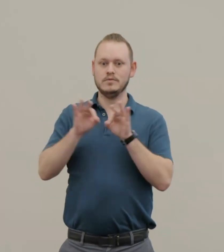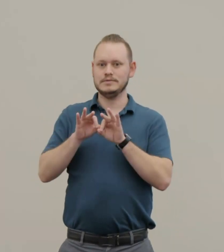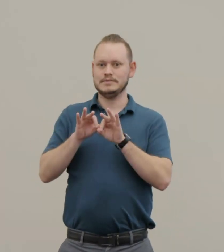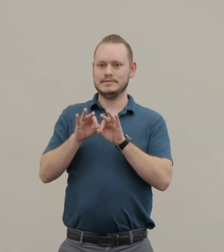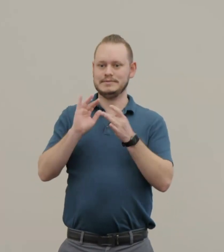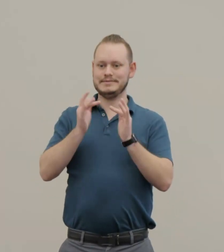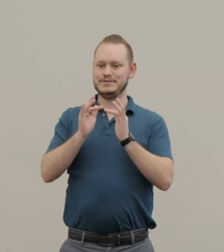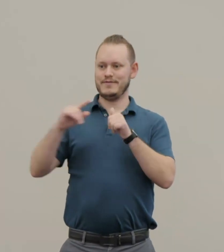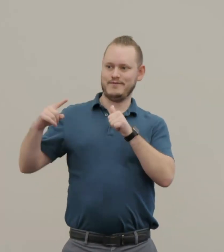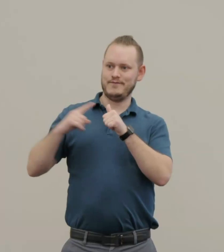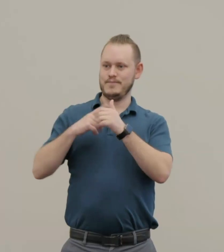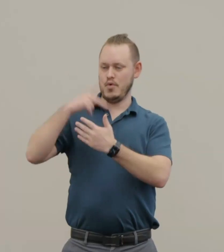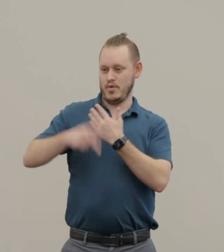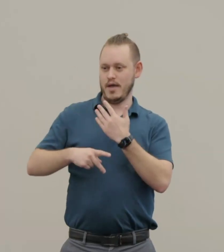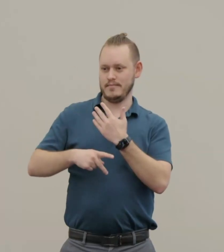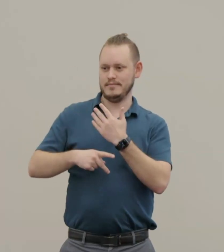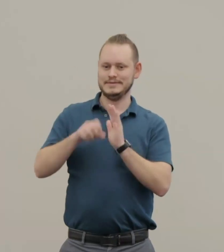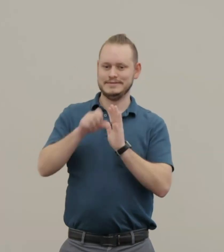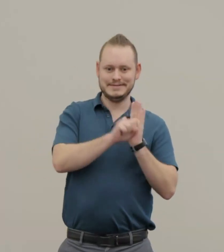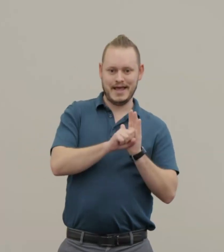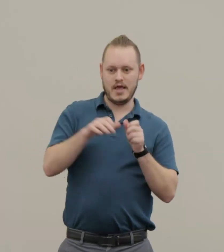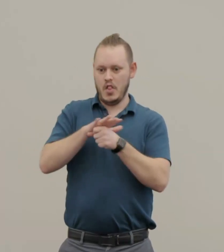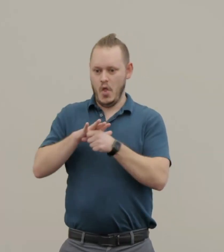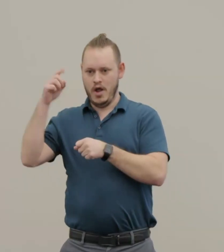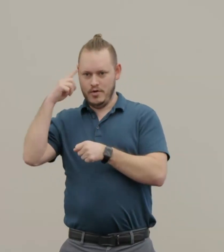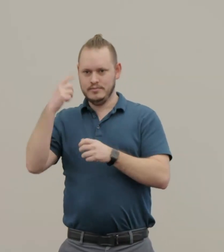digital first program in state and local government,